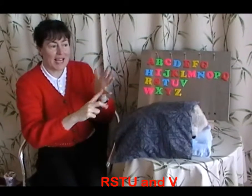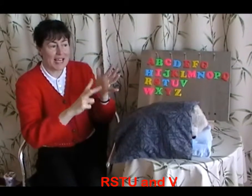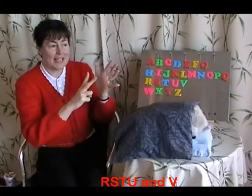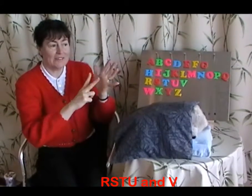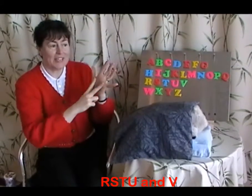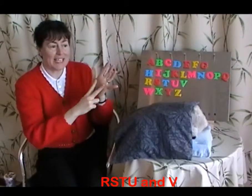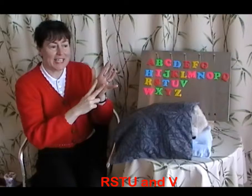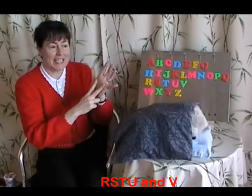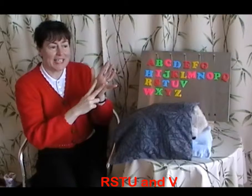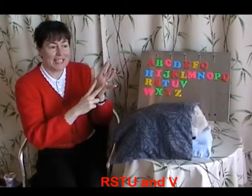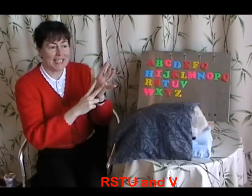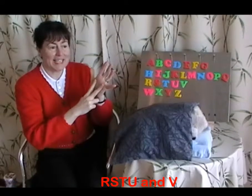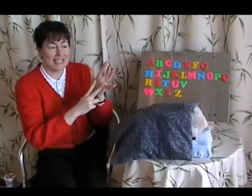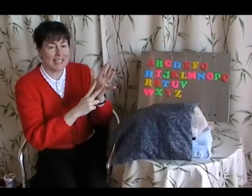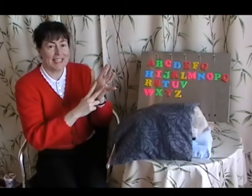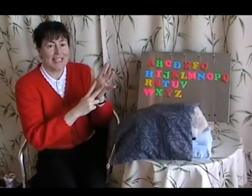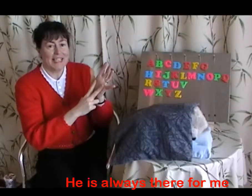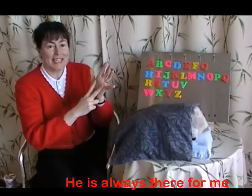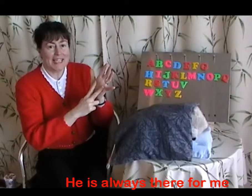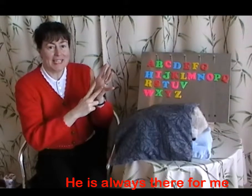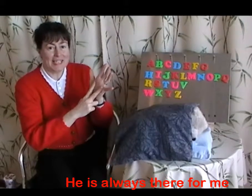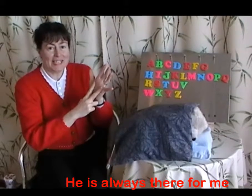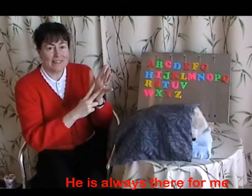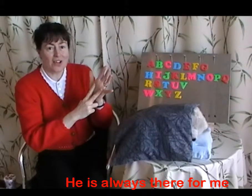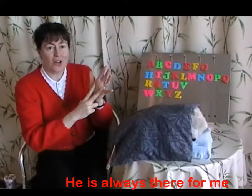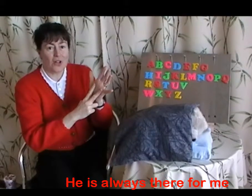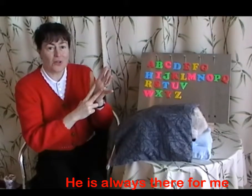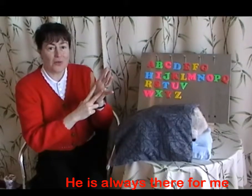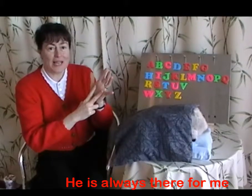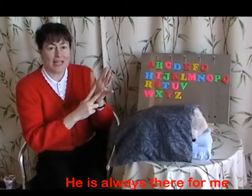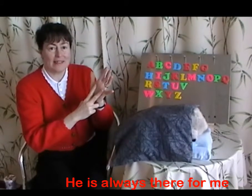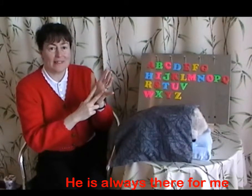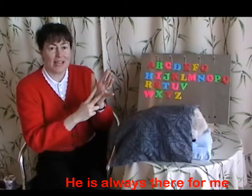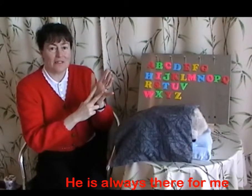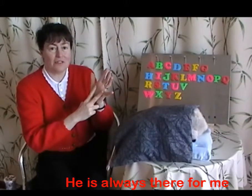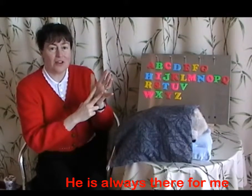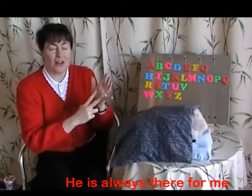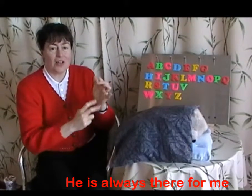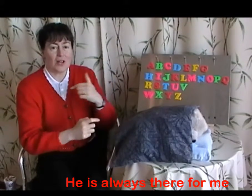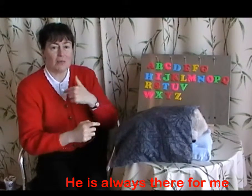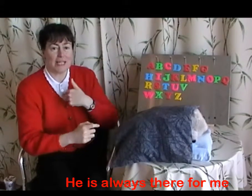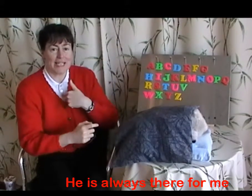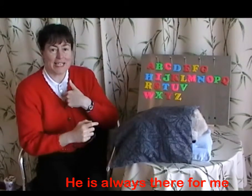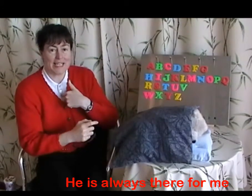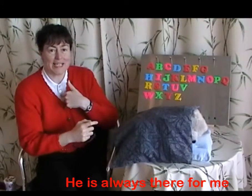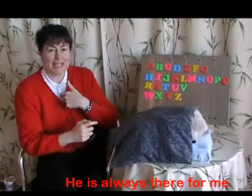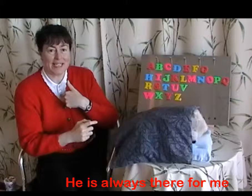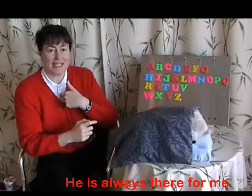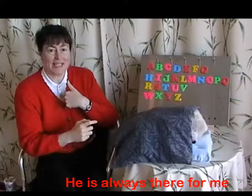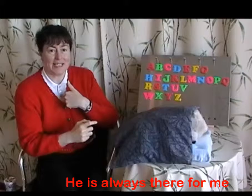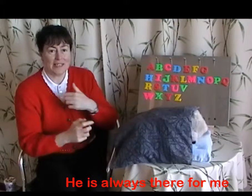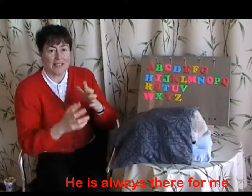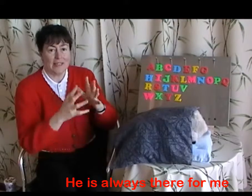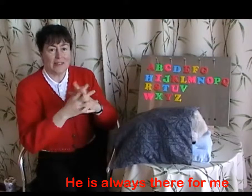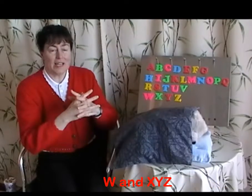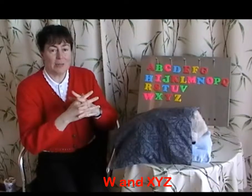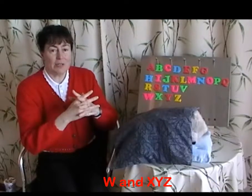and V. He is always there for me.